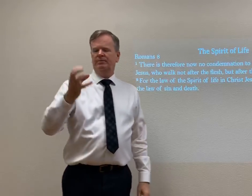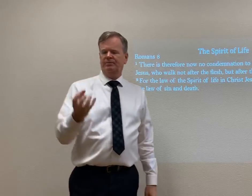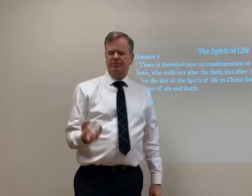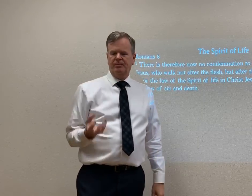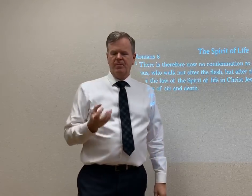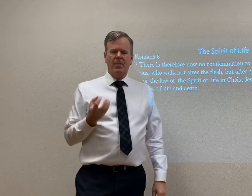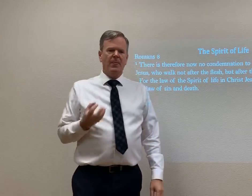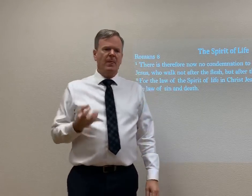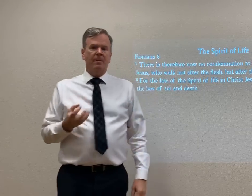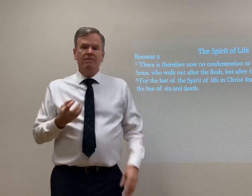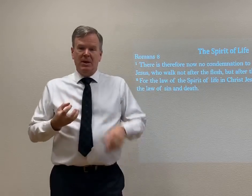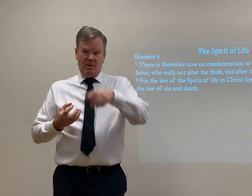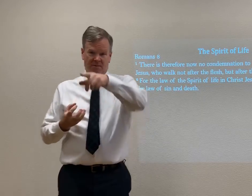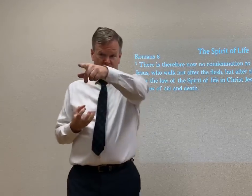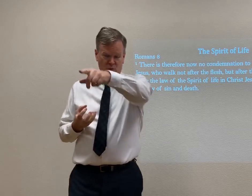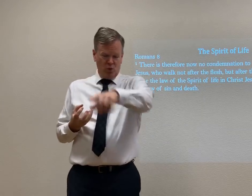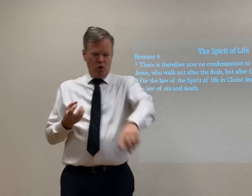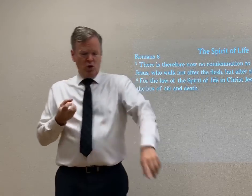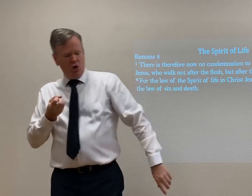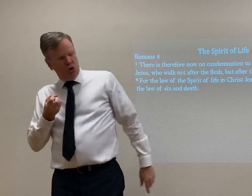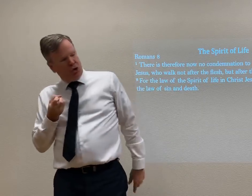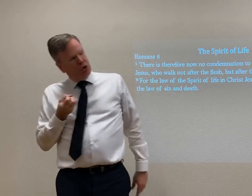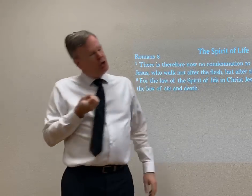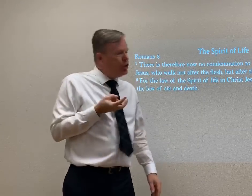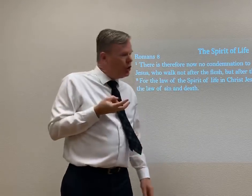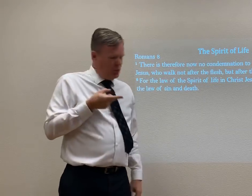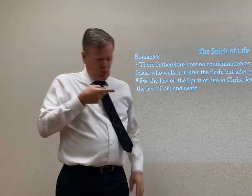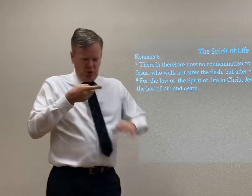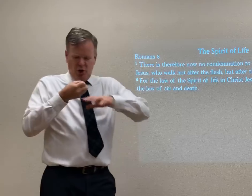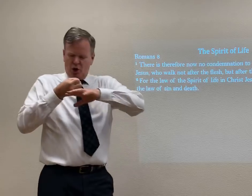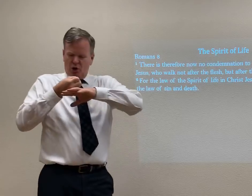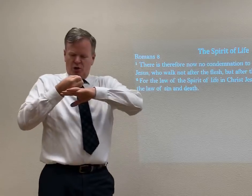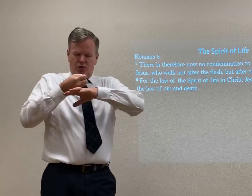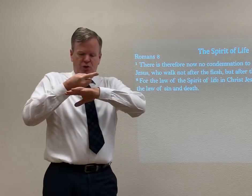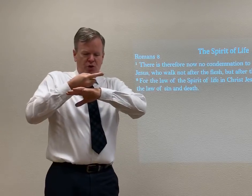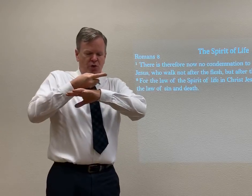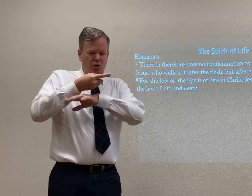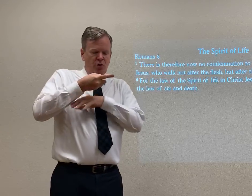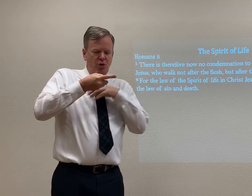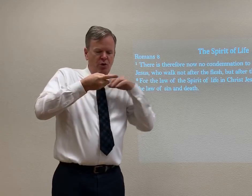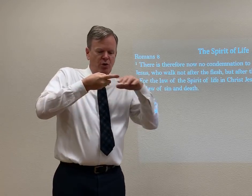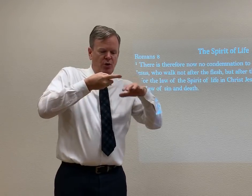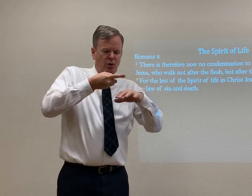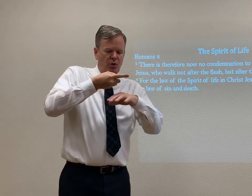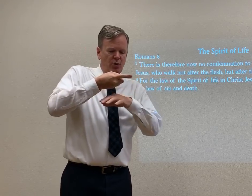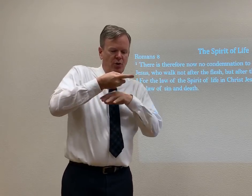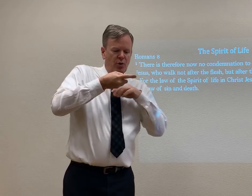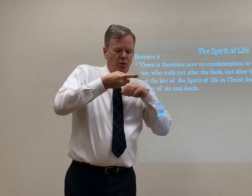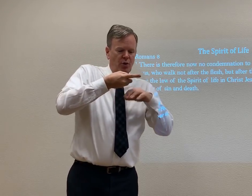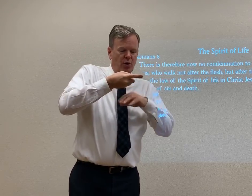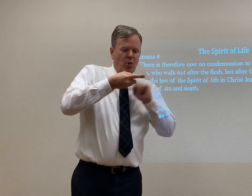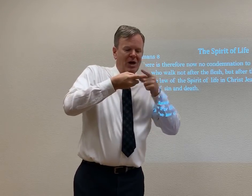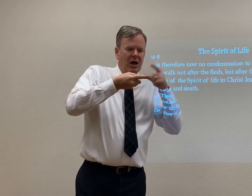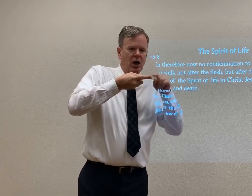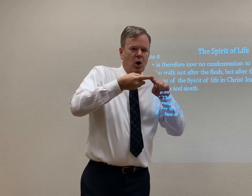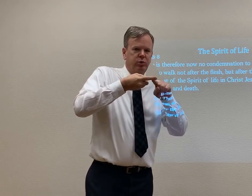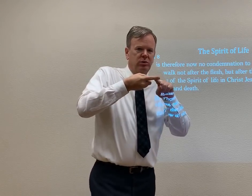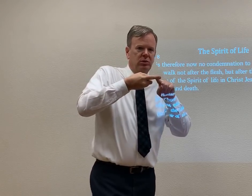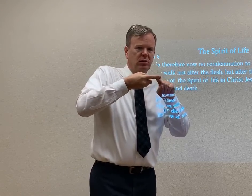ball. Okay. And so what if we decide to do is we decide to throw this ball as hard as we can. Over the course of